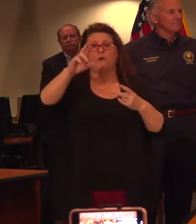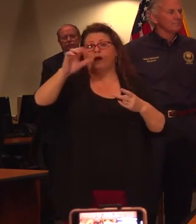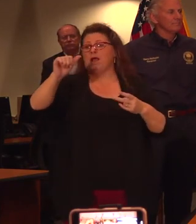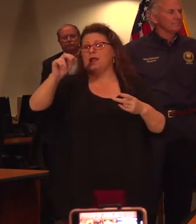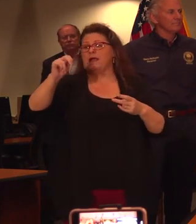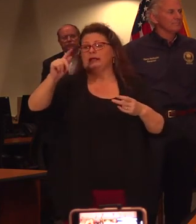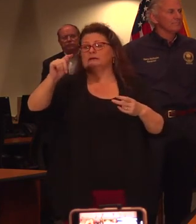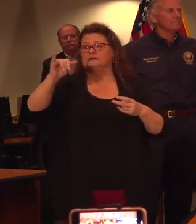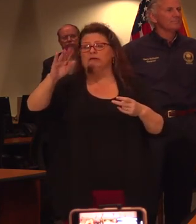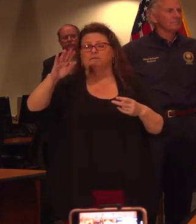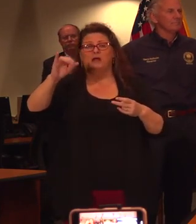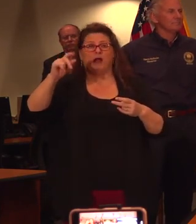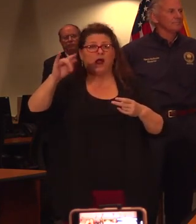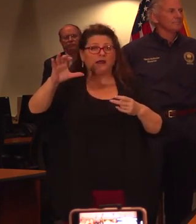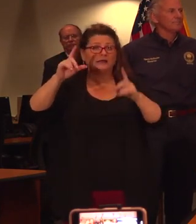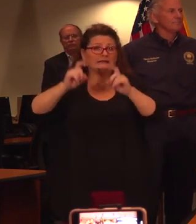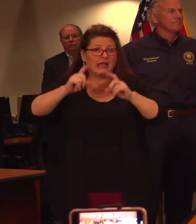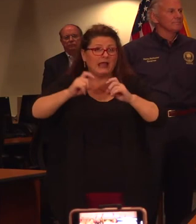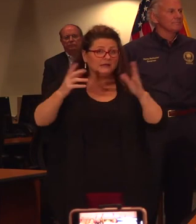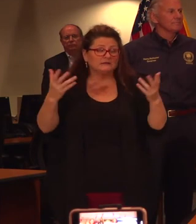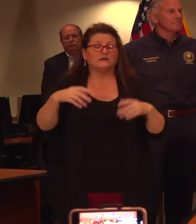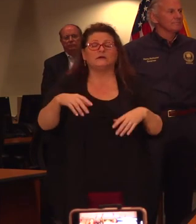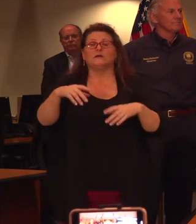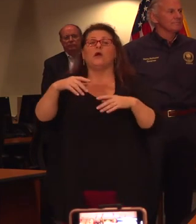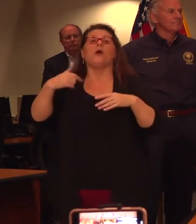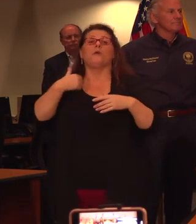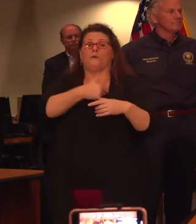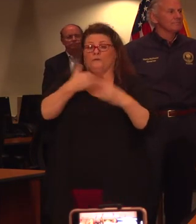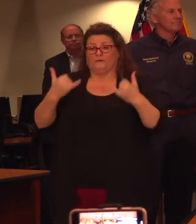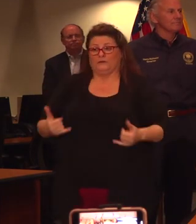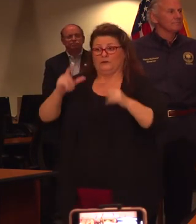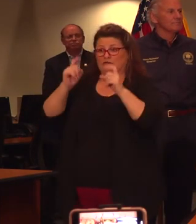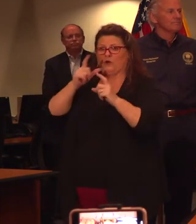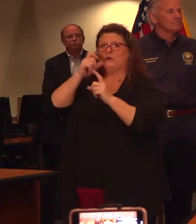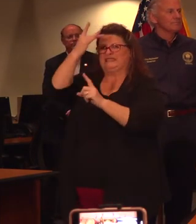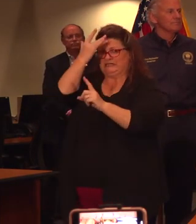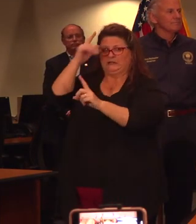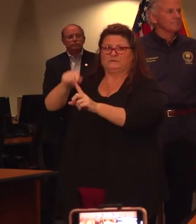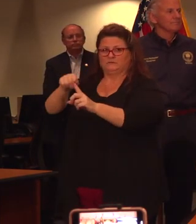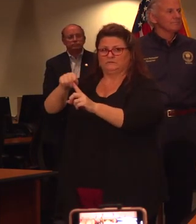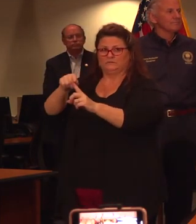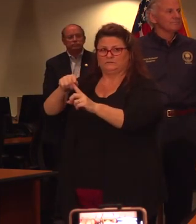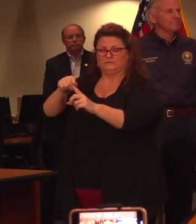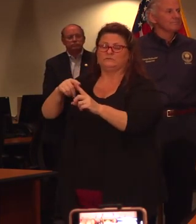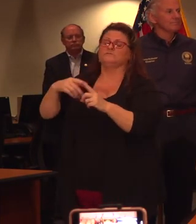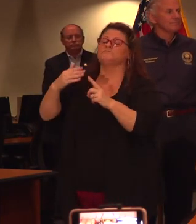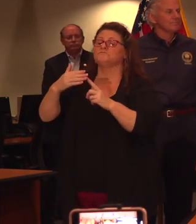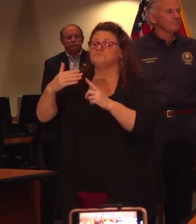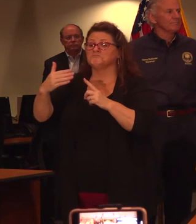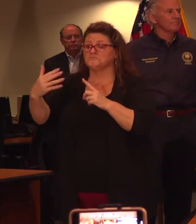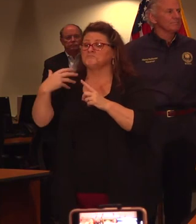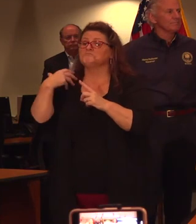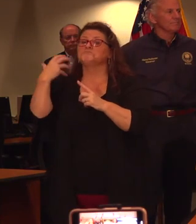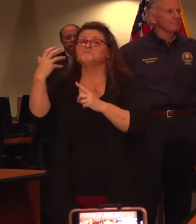Right now, we are focusing on testing people who are sick to allow them to return to work, most specifically for healthcare workers, that